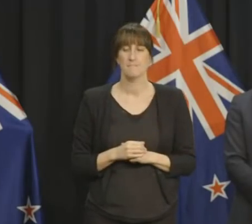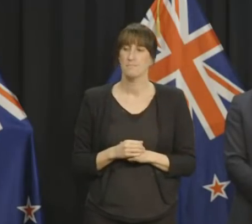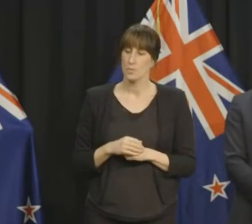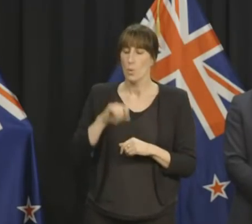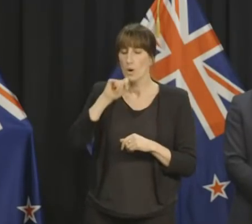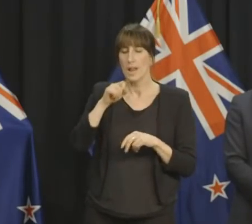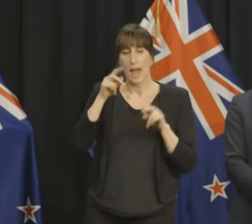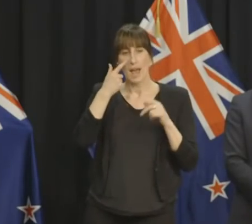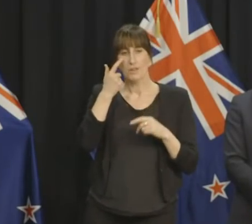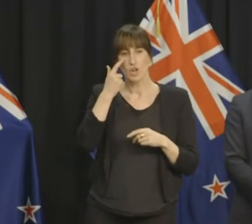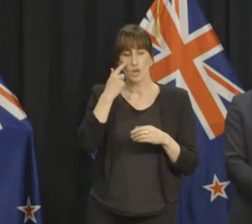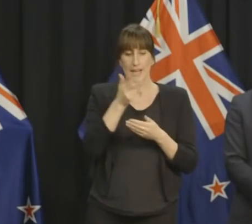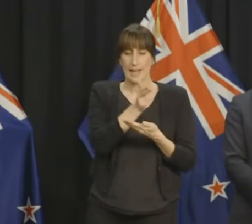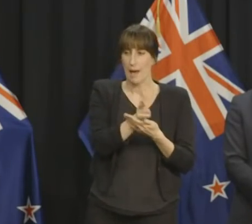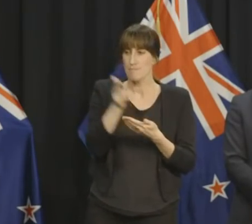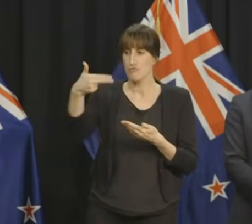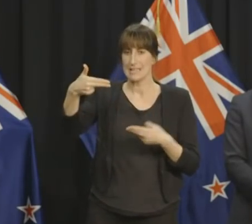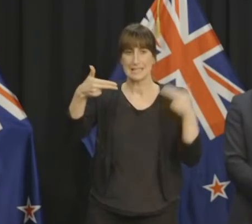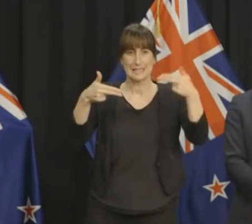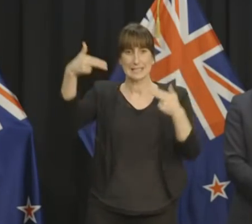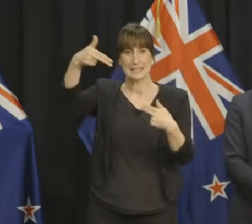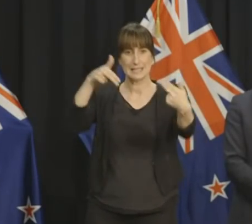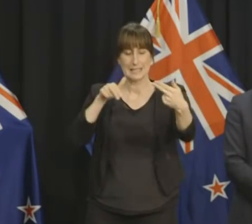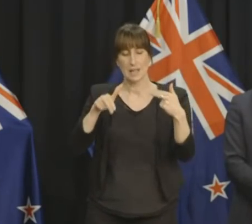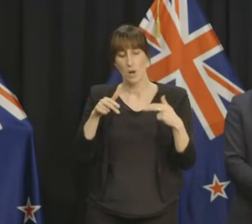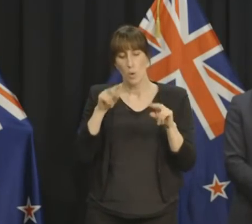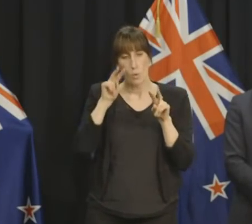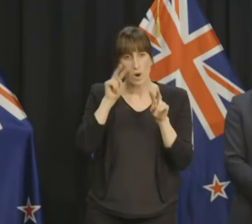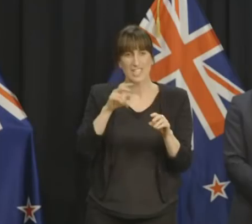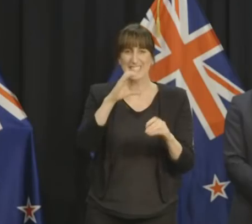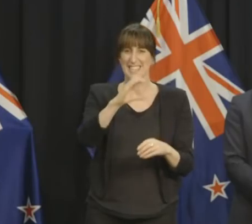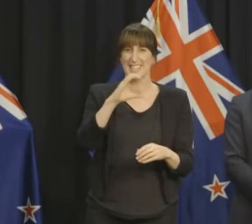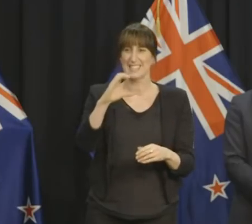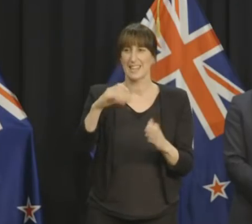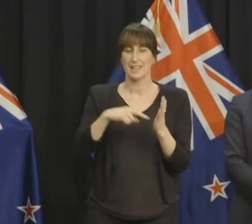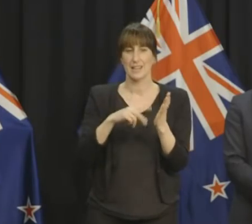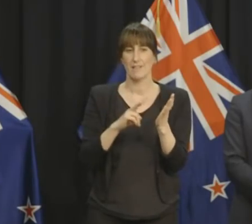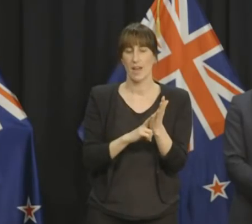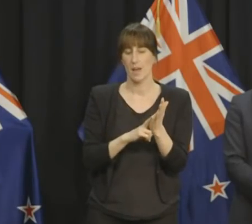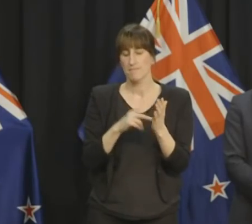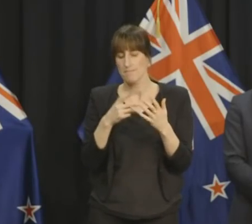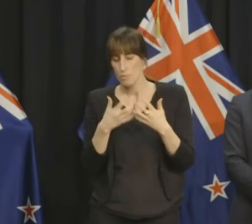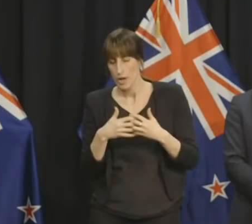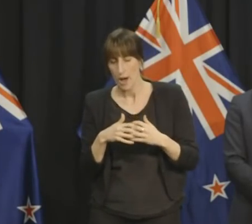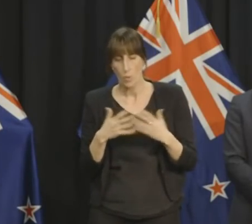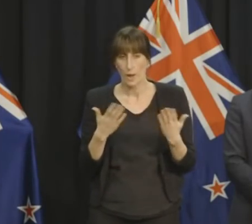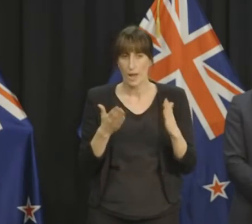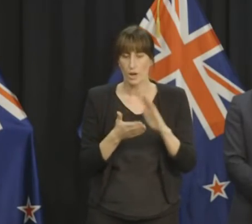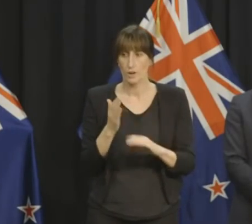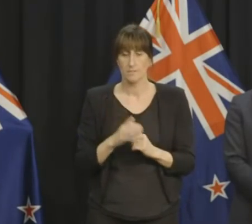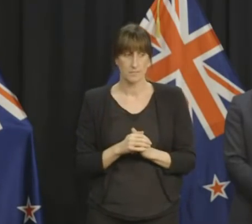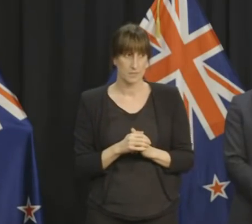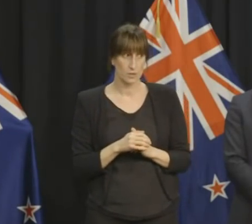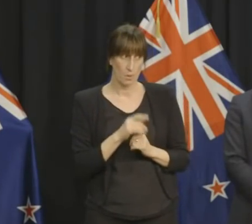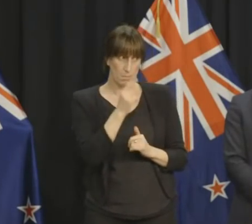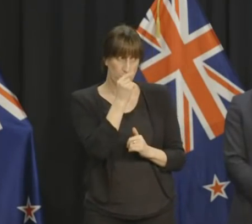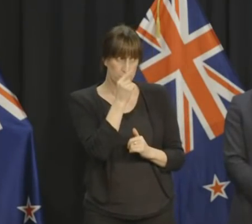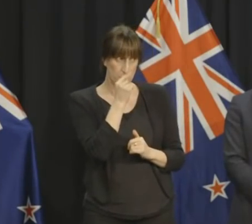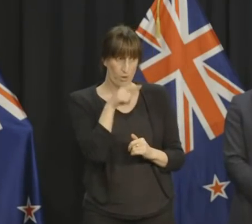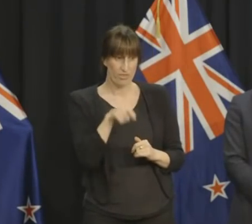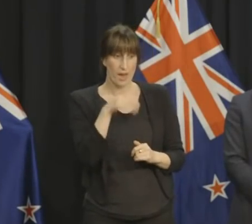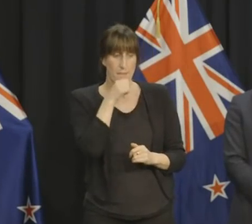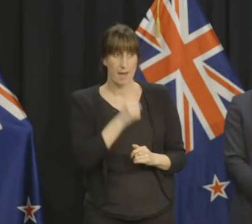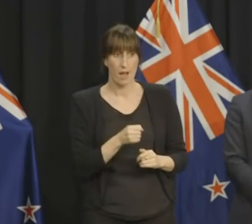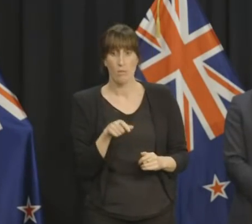is good awareness for the vast majority, and we'll be just following that up once we have those details. Can't rule out that he walked into another shop or interacted